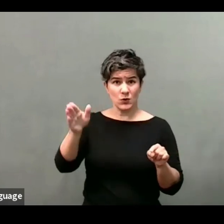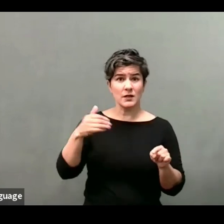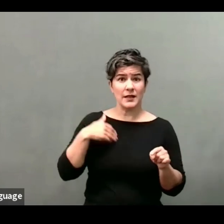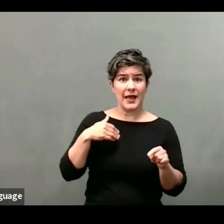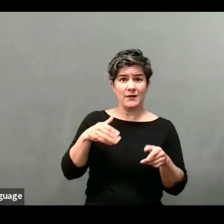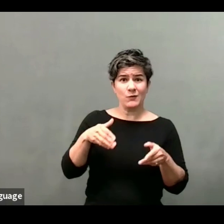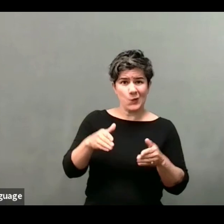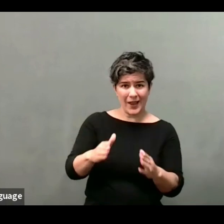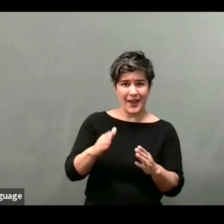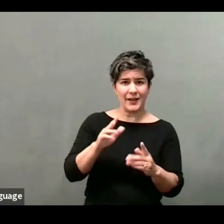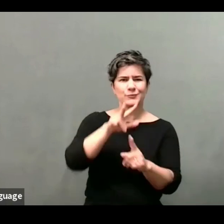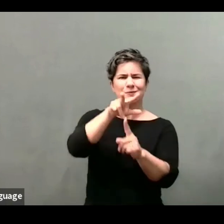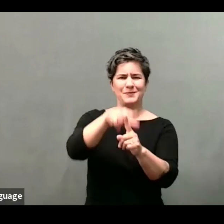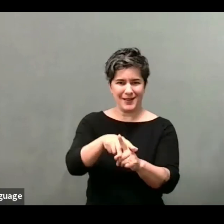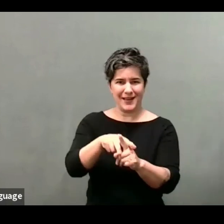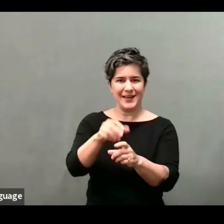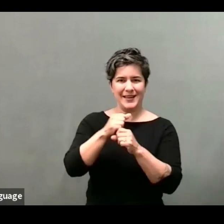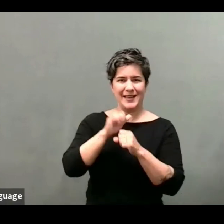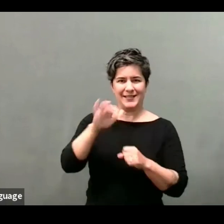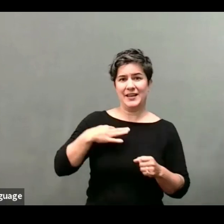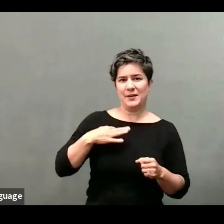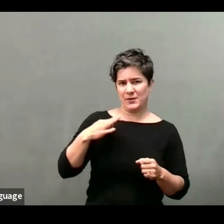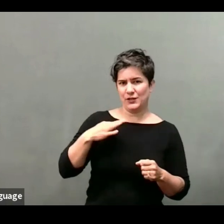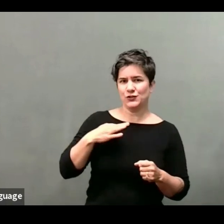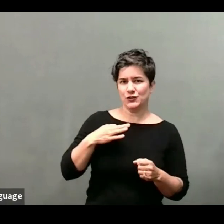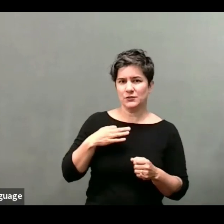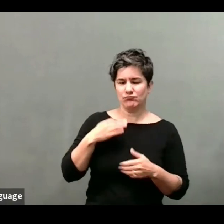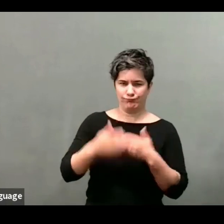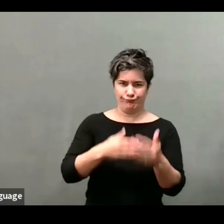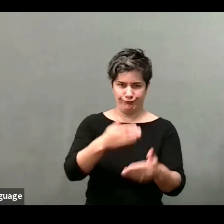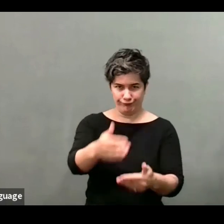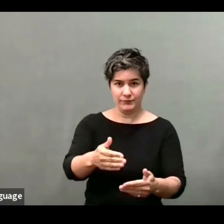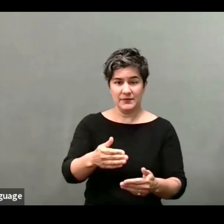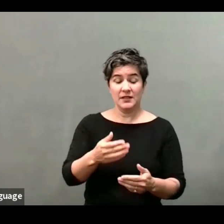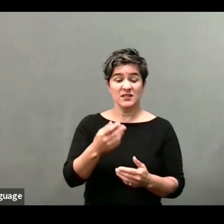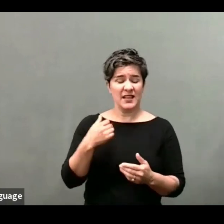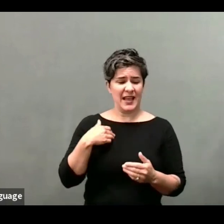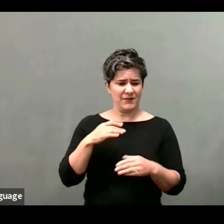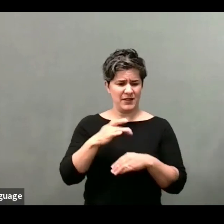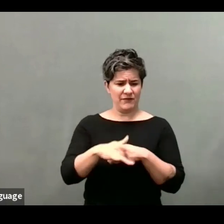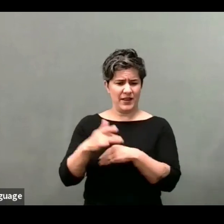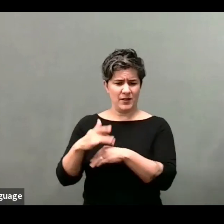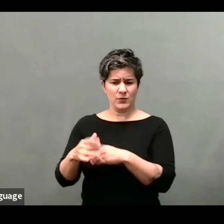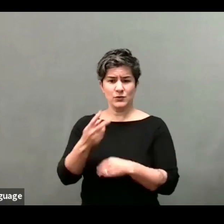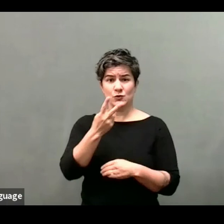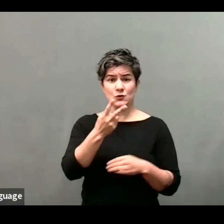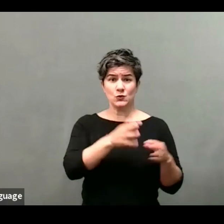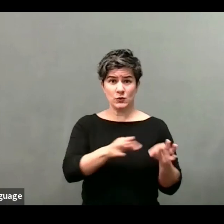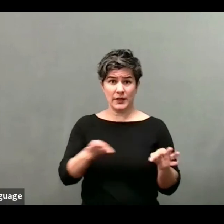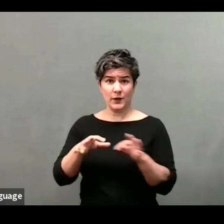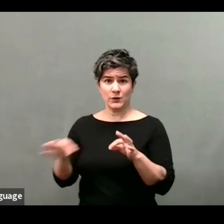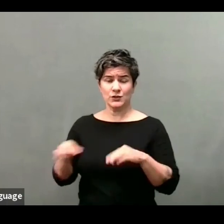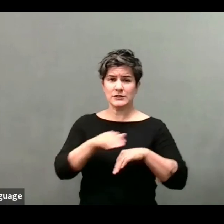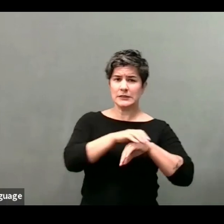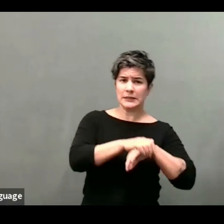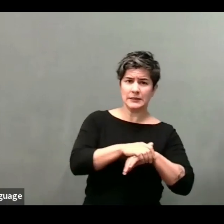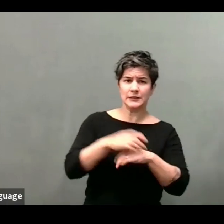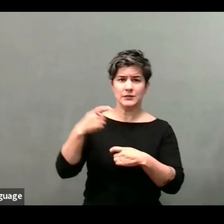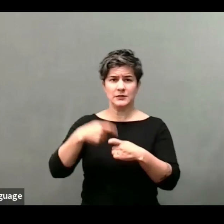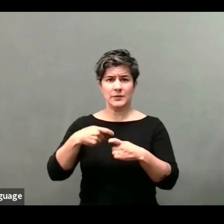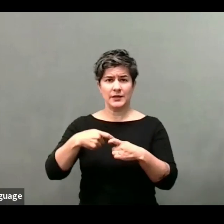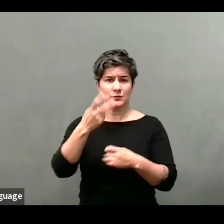the application itself. The application is available in both English and Spanish, so depending on the preferred language of